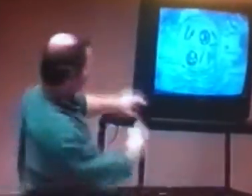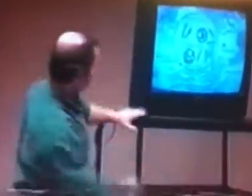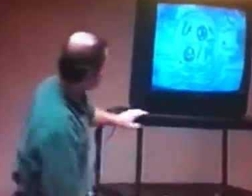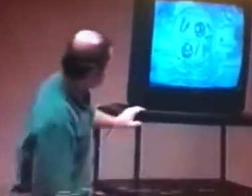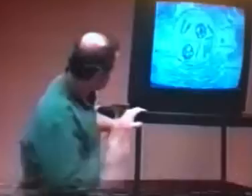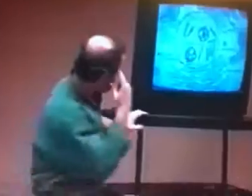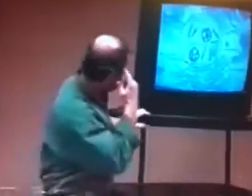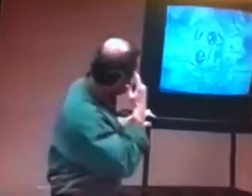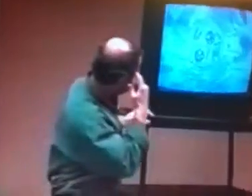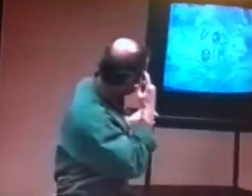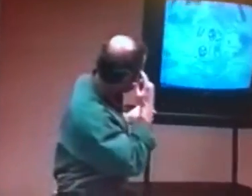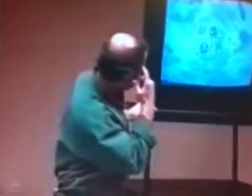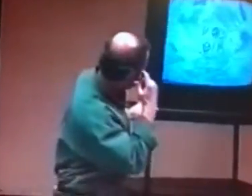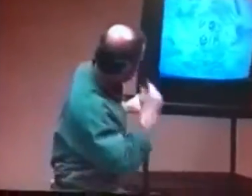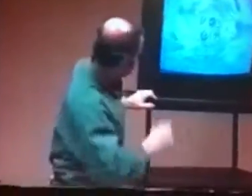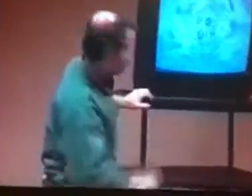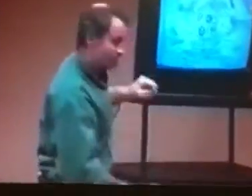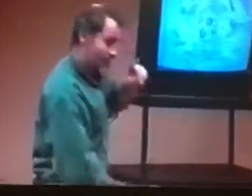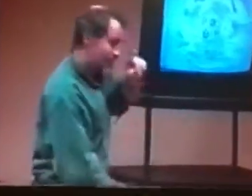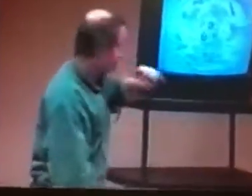So let's zoom out for a second.